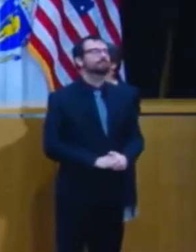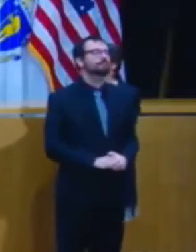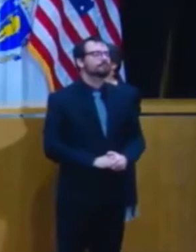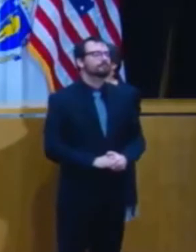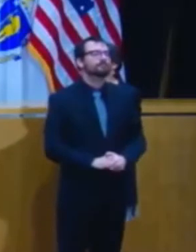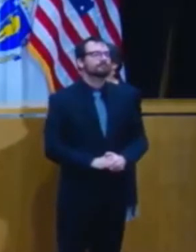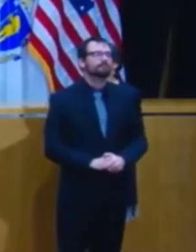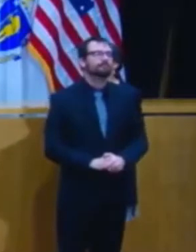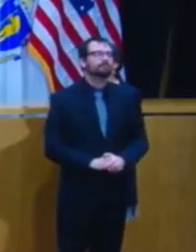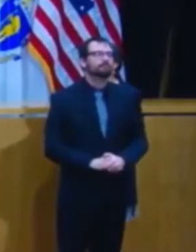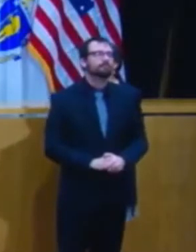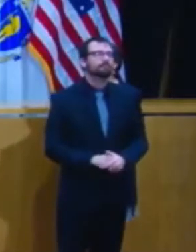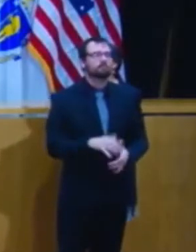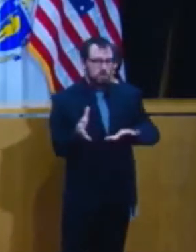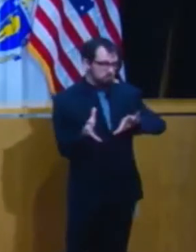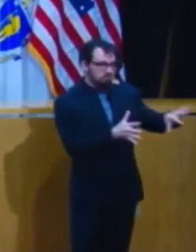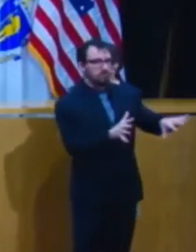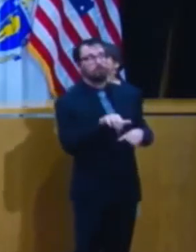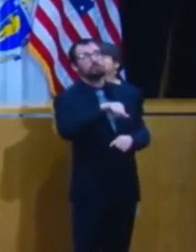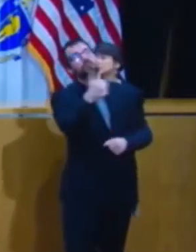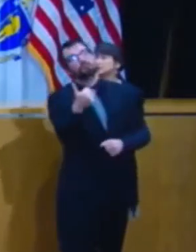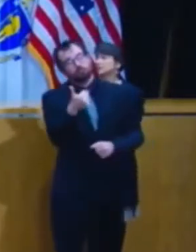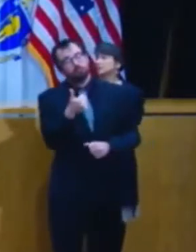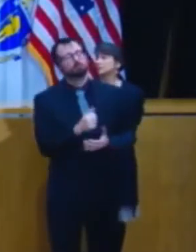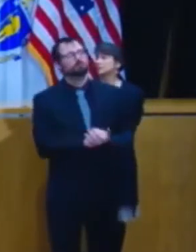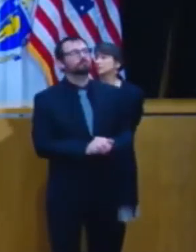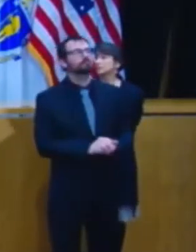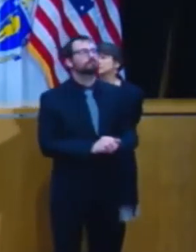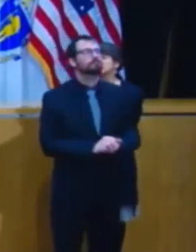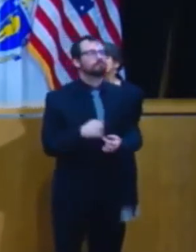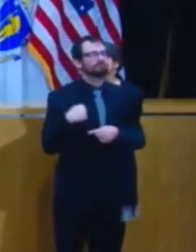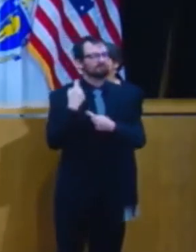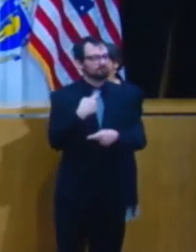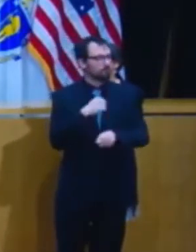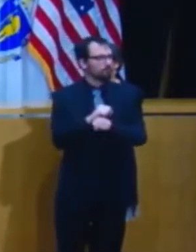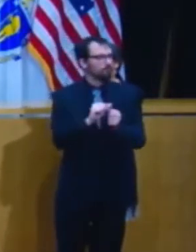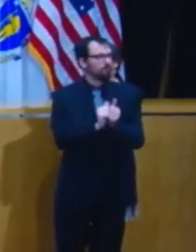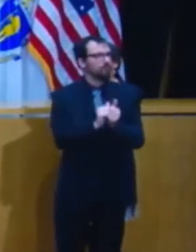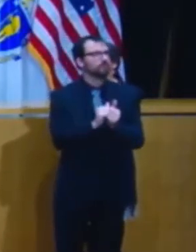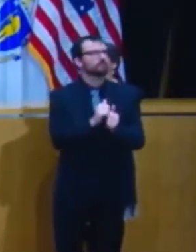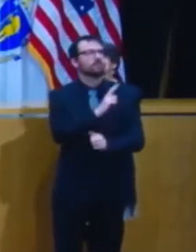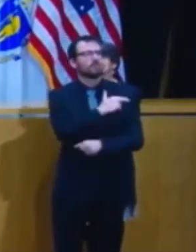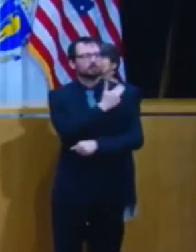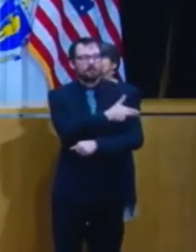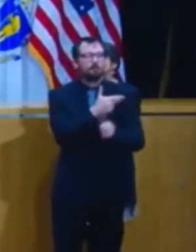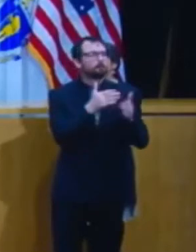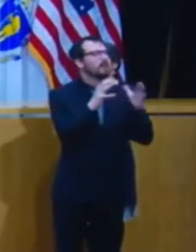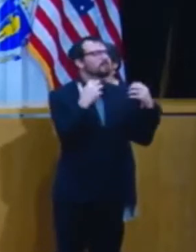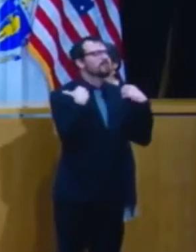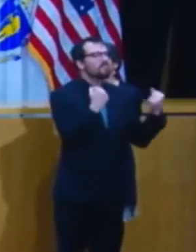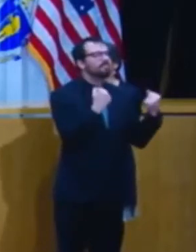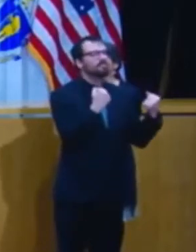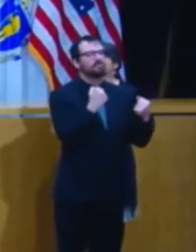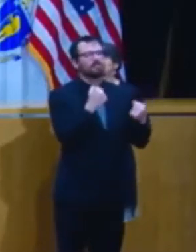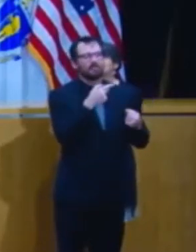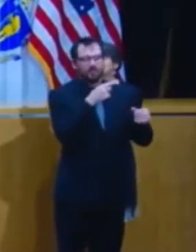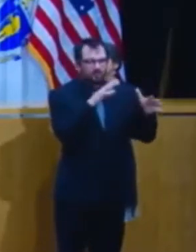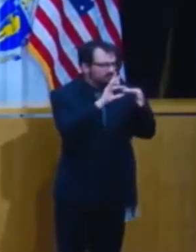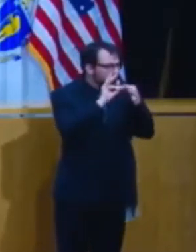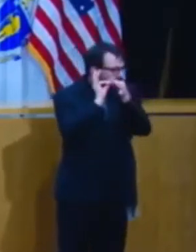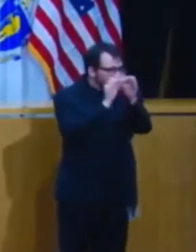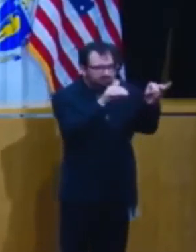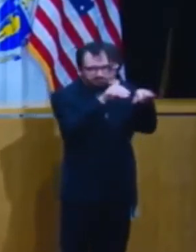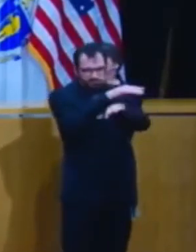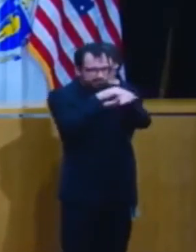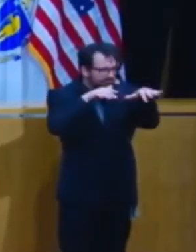with hospitals and public safety officials constantly to prepare for what will be a difficult time over the next 3 or 4 weeks. And as we